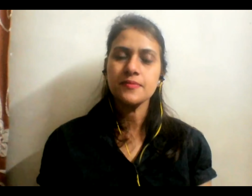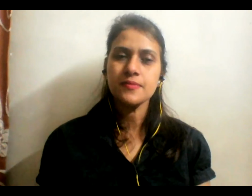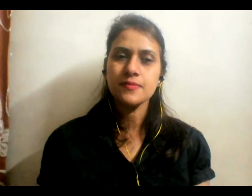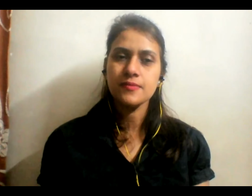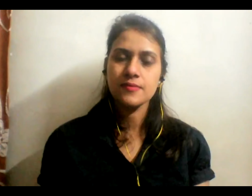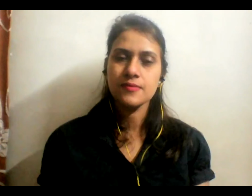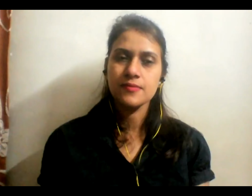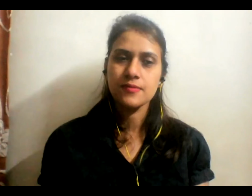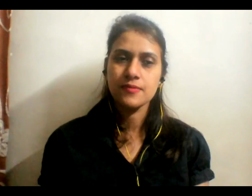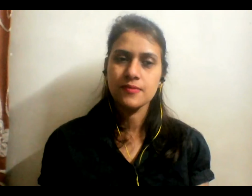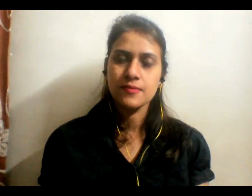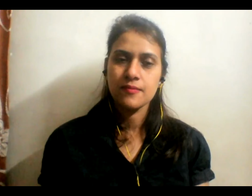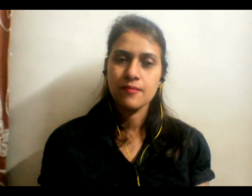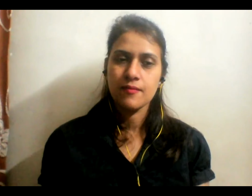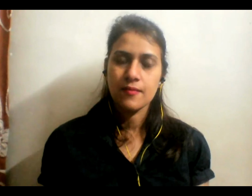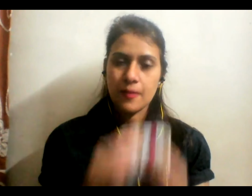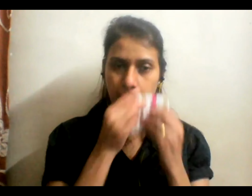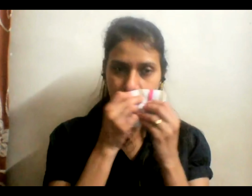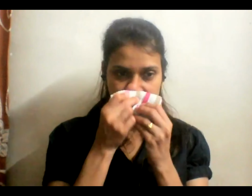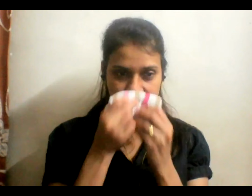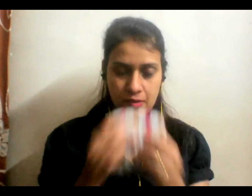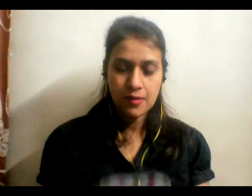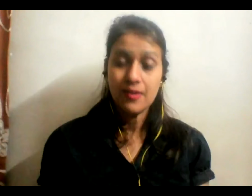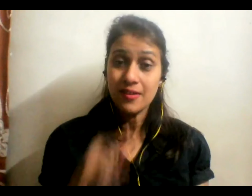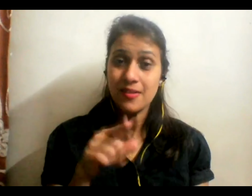referred to for this presentation.